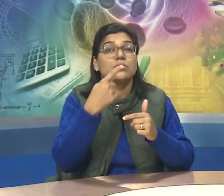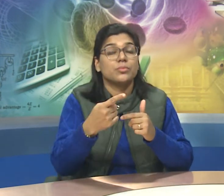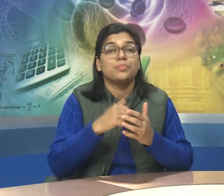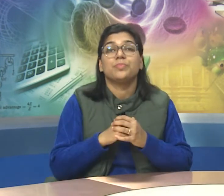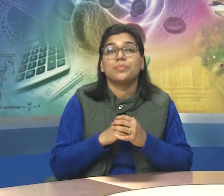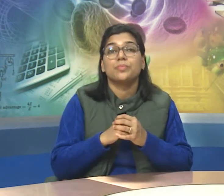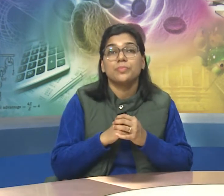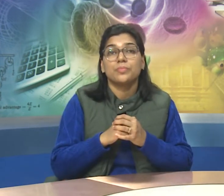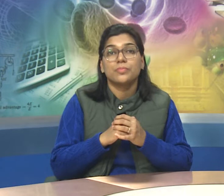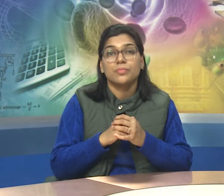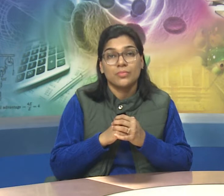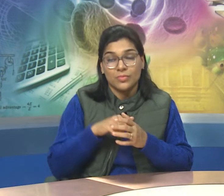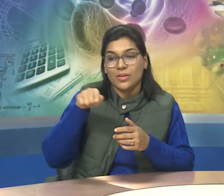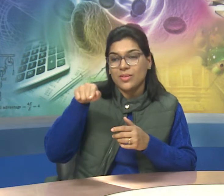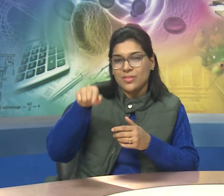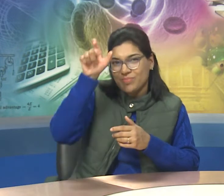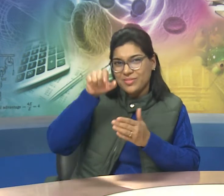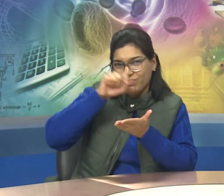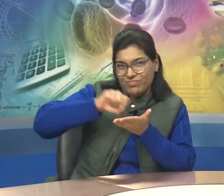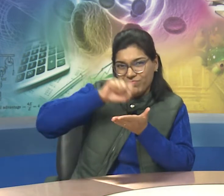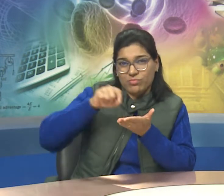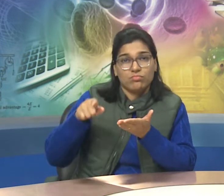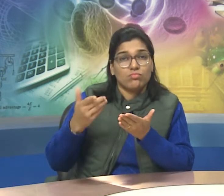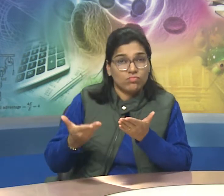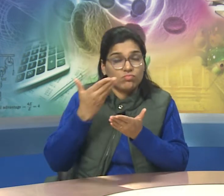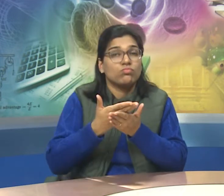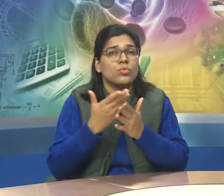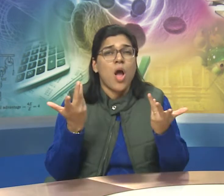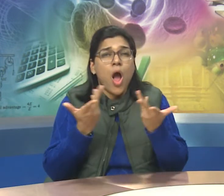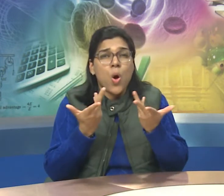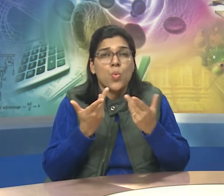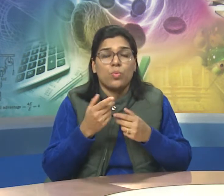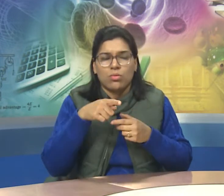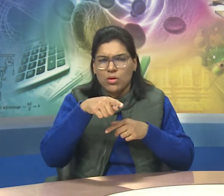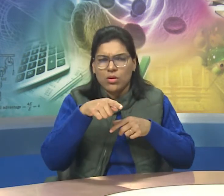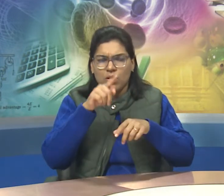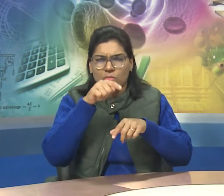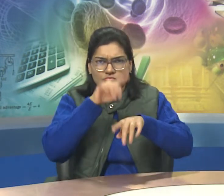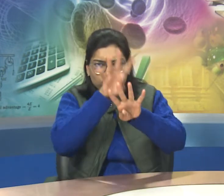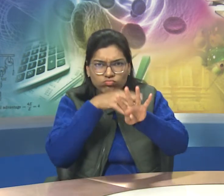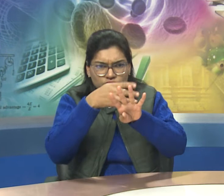we have so far seen how to manage stress.